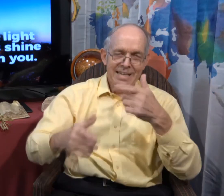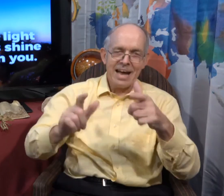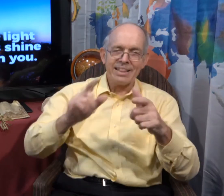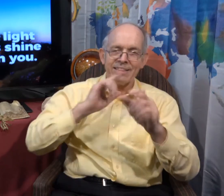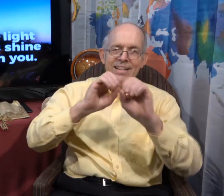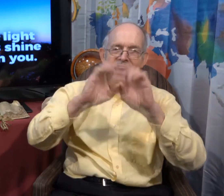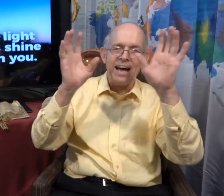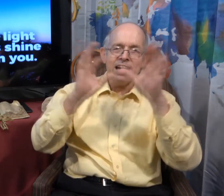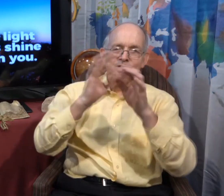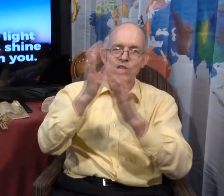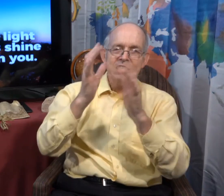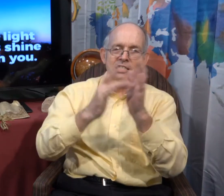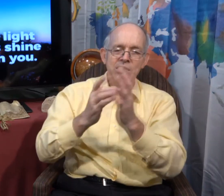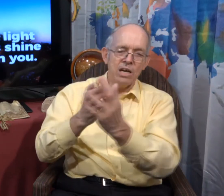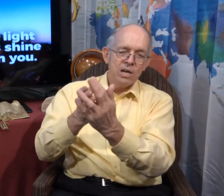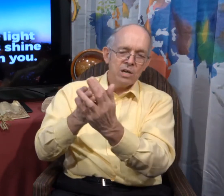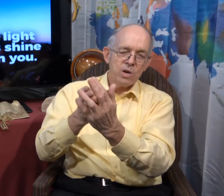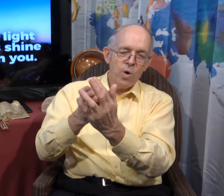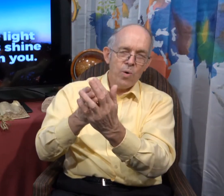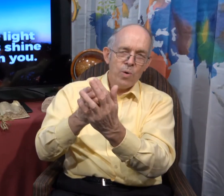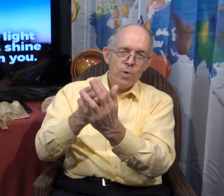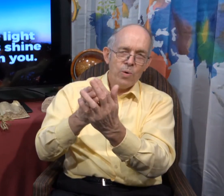Let the light of Jesus go